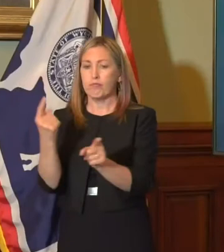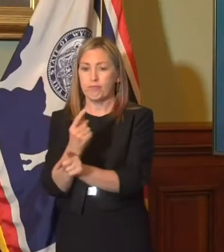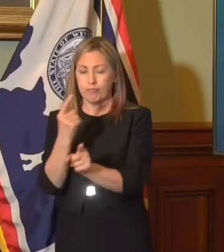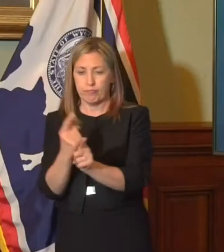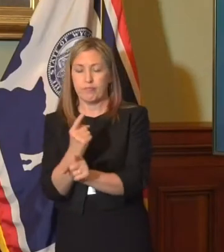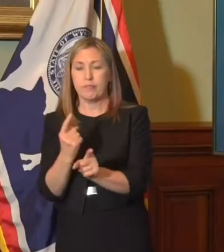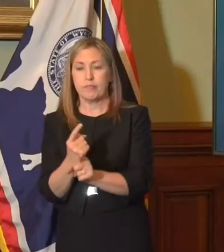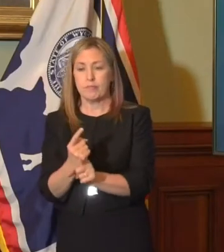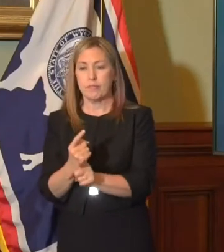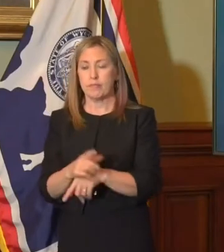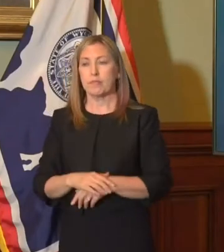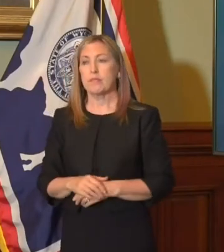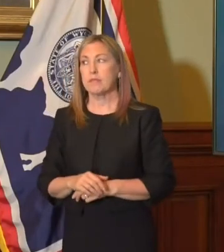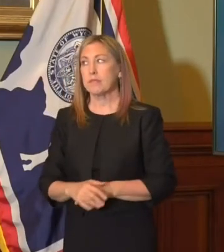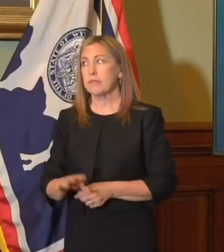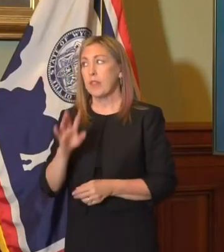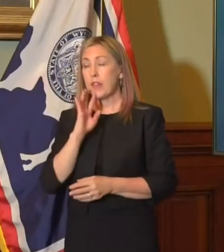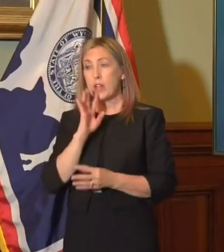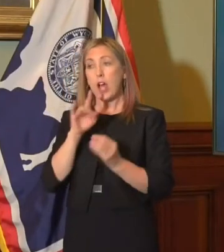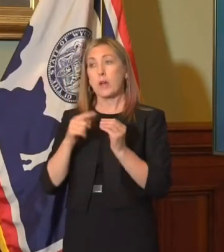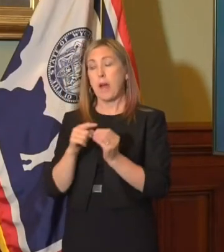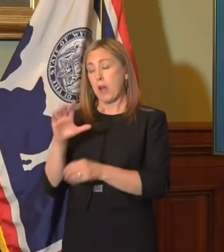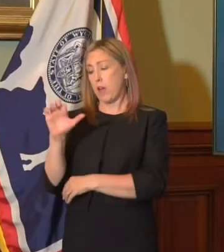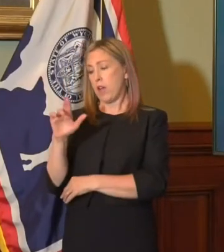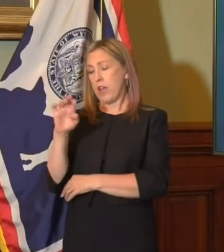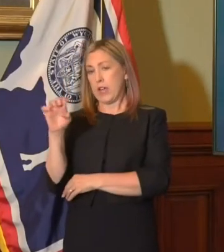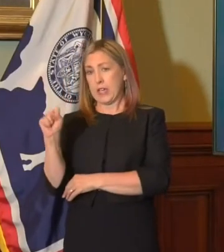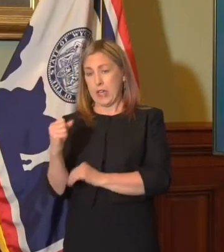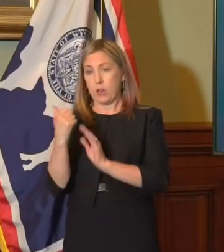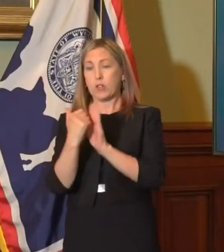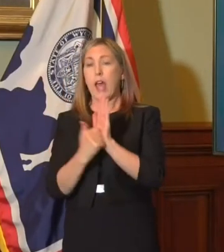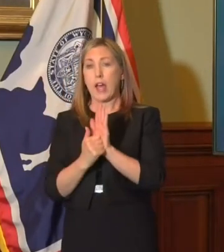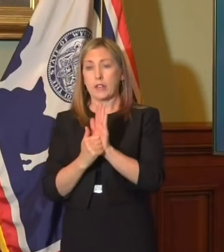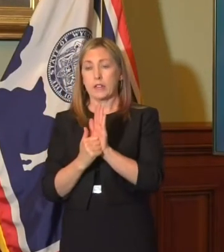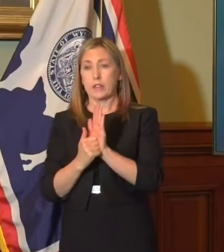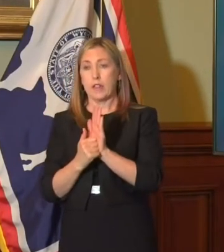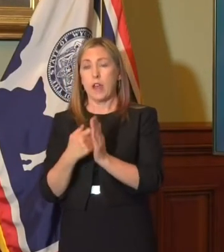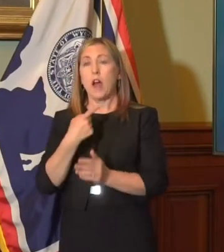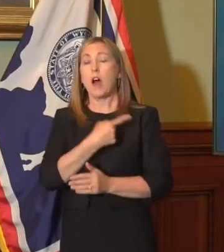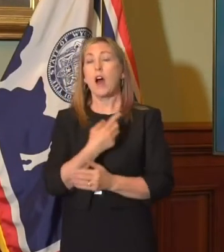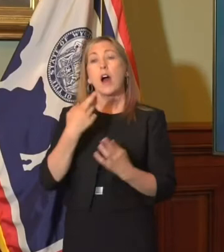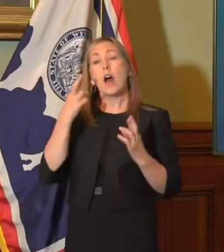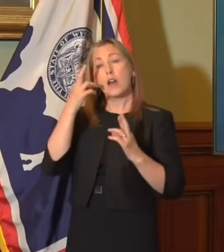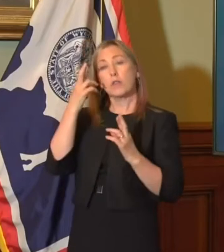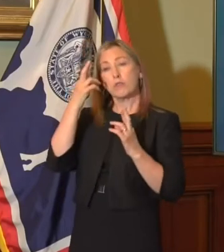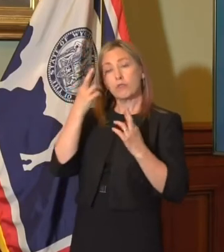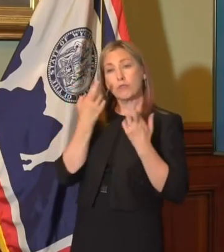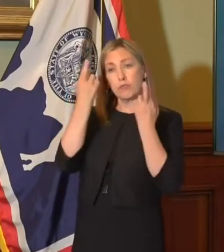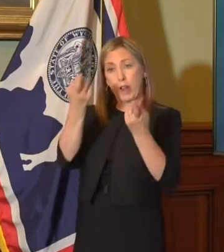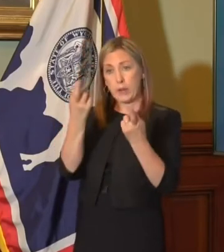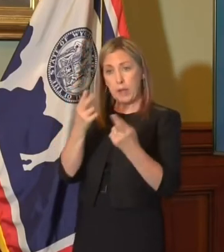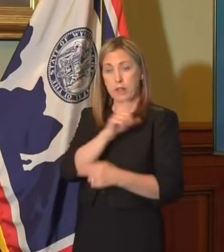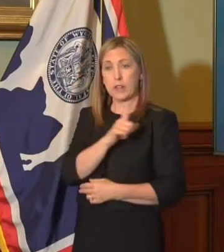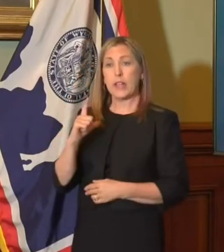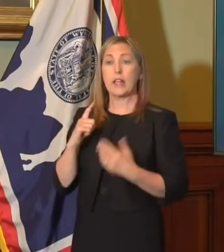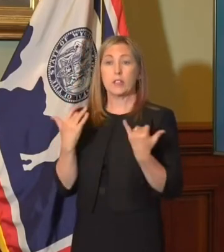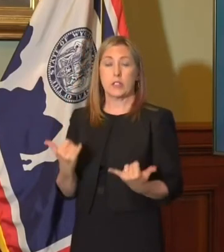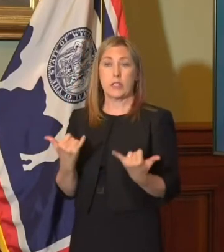So let me speak a little bit about the CARES Act and what we've recommended. This is what I recommended to the